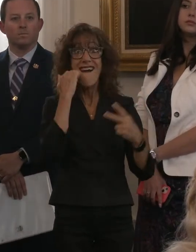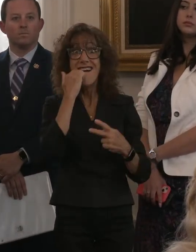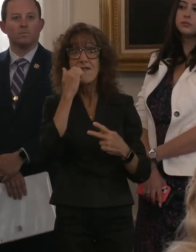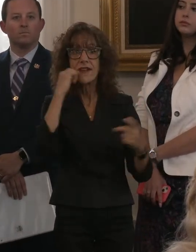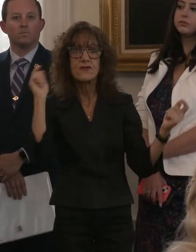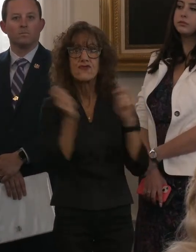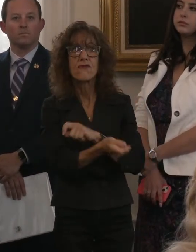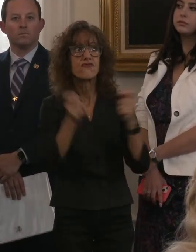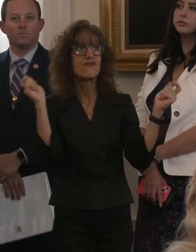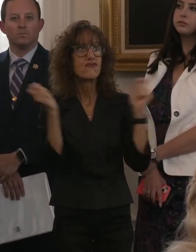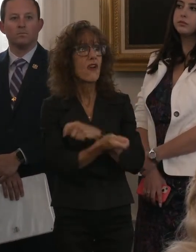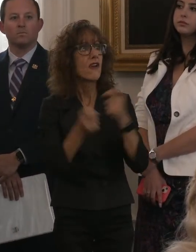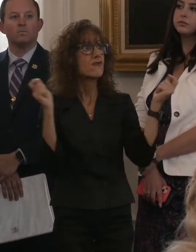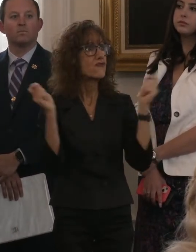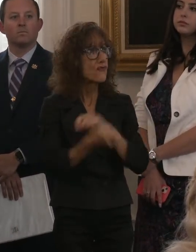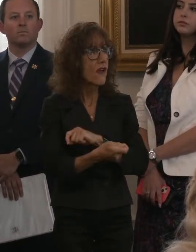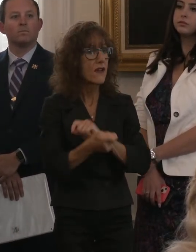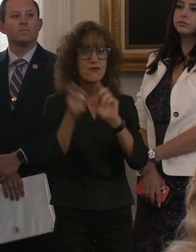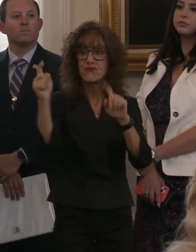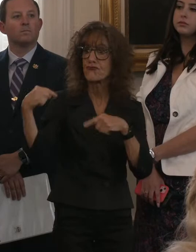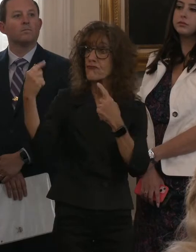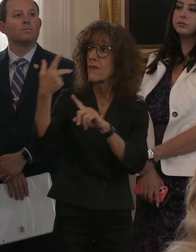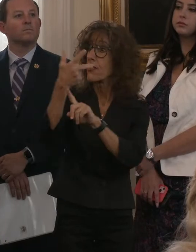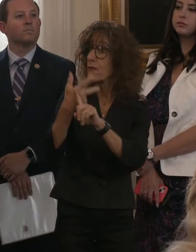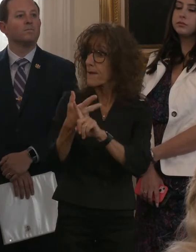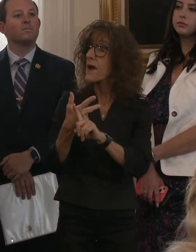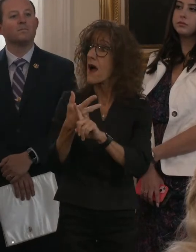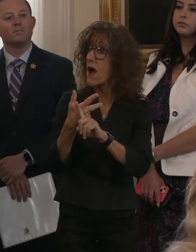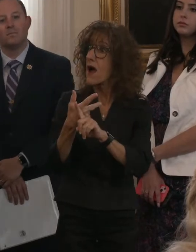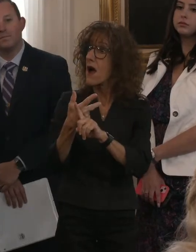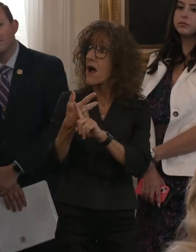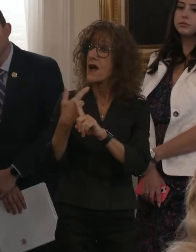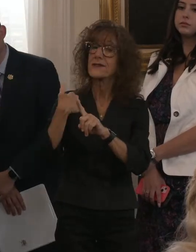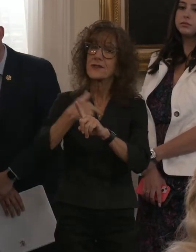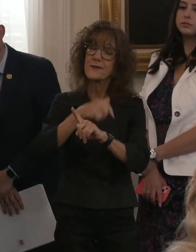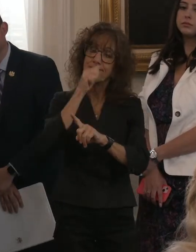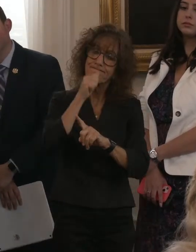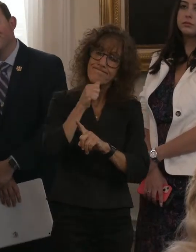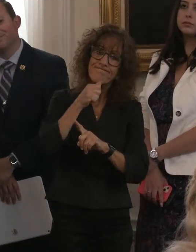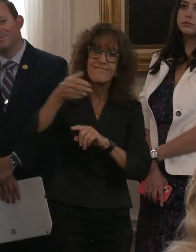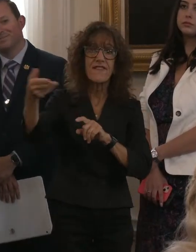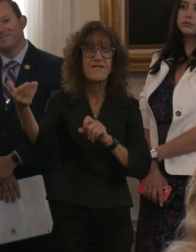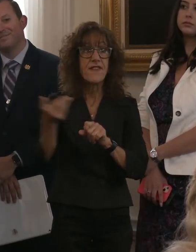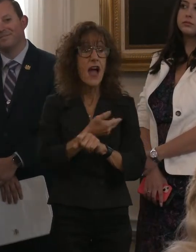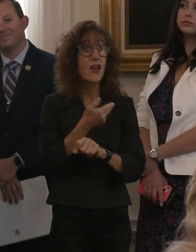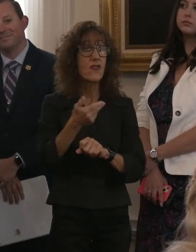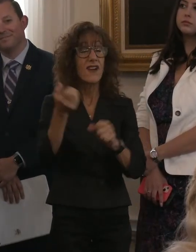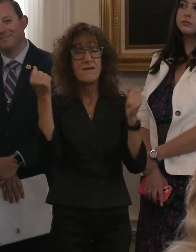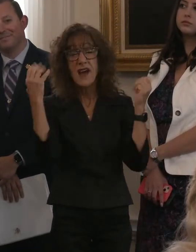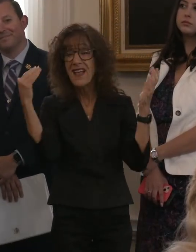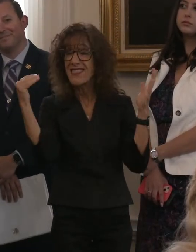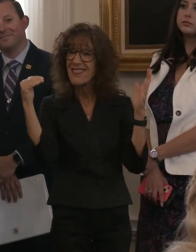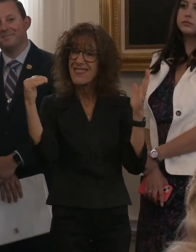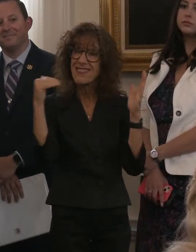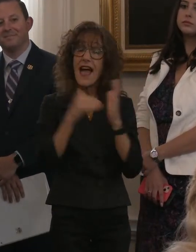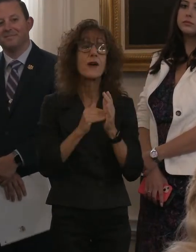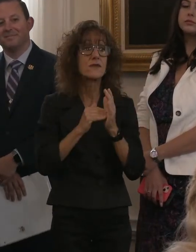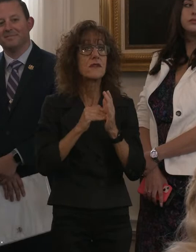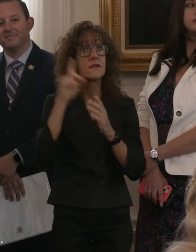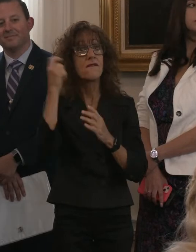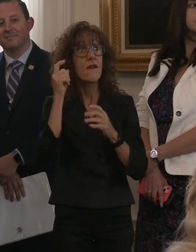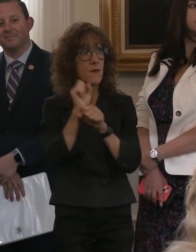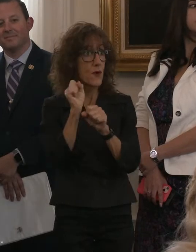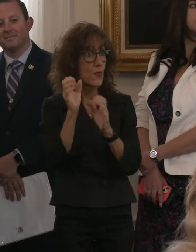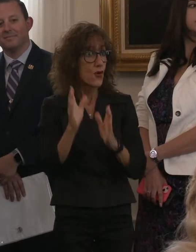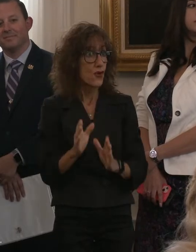day. That over the past 3 months, we endured the firing of thousands of government workers